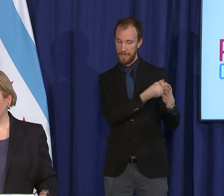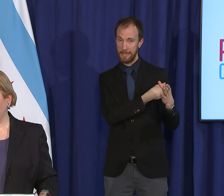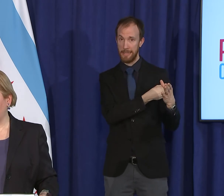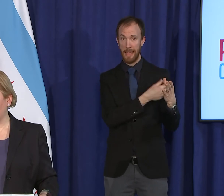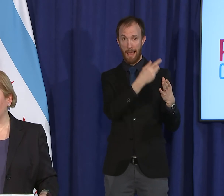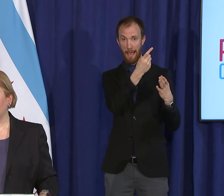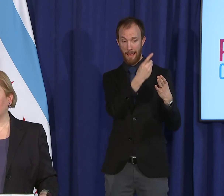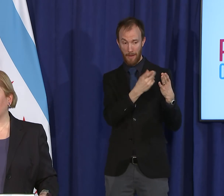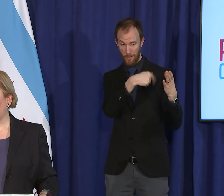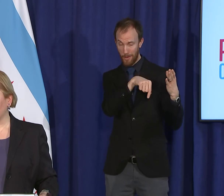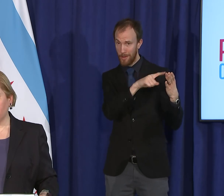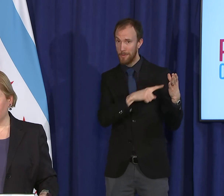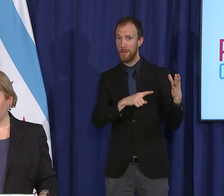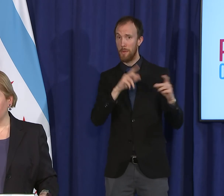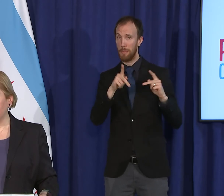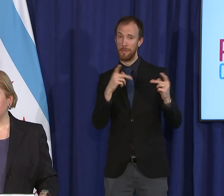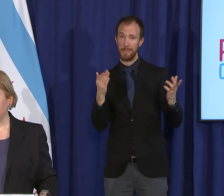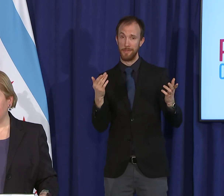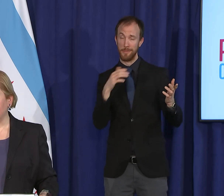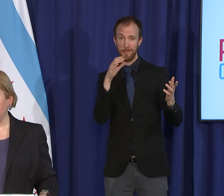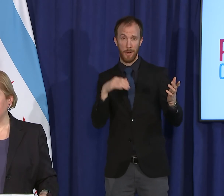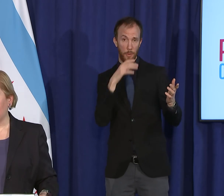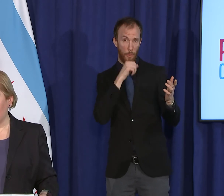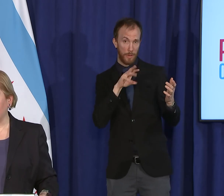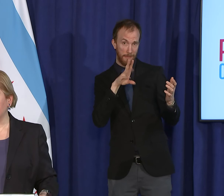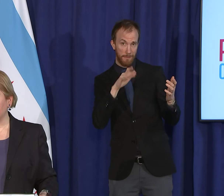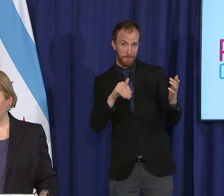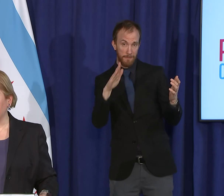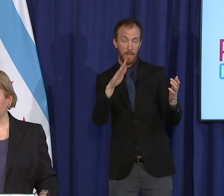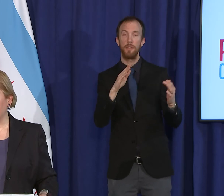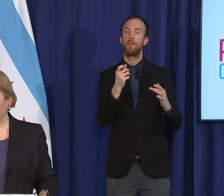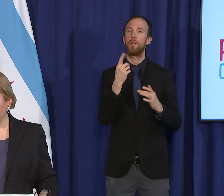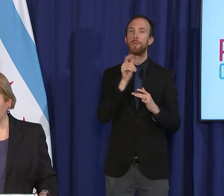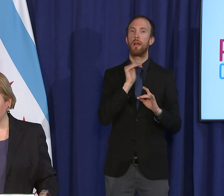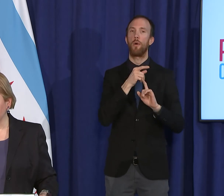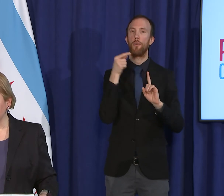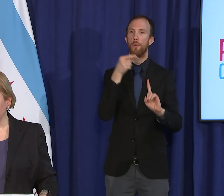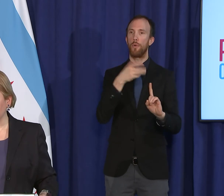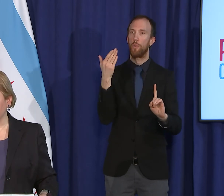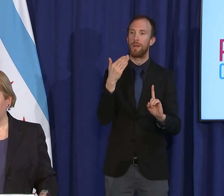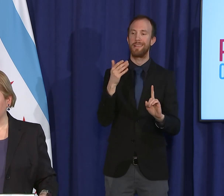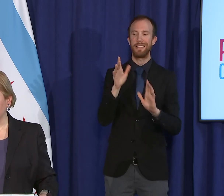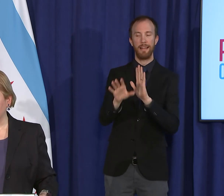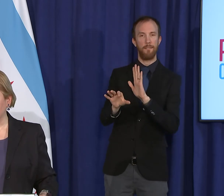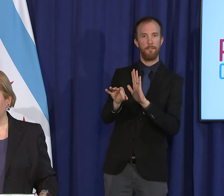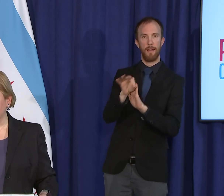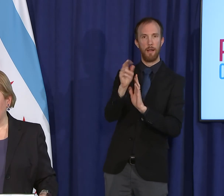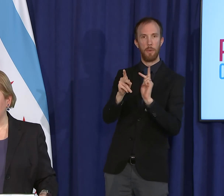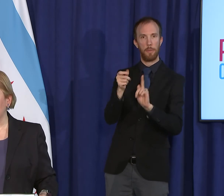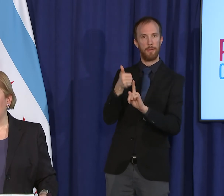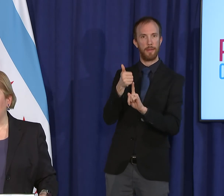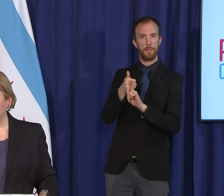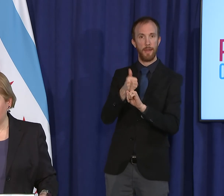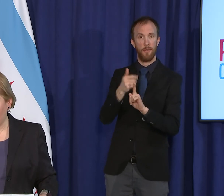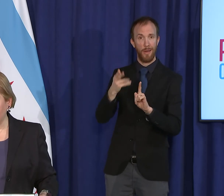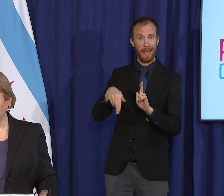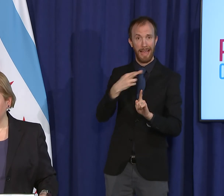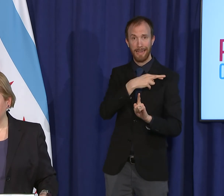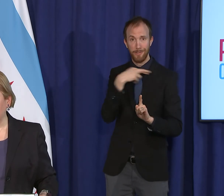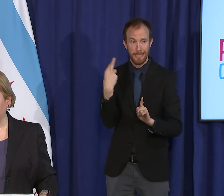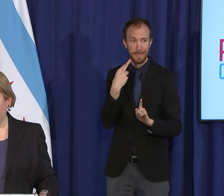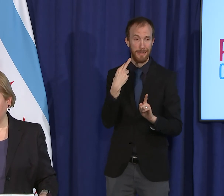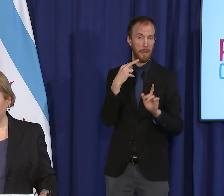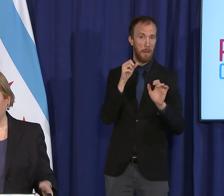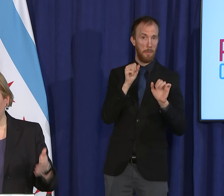over 65. Look, our goal is to get these highest risk individuals in terms of hospitalizations and death and these highest